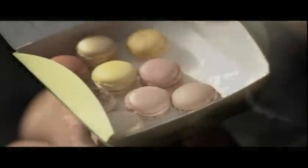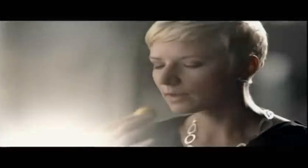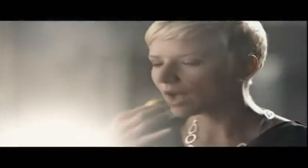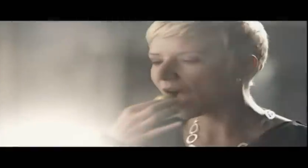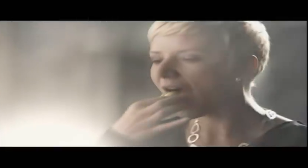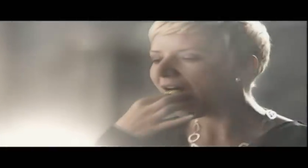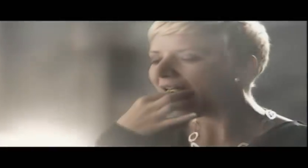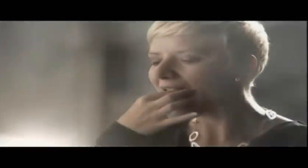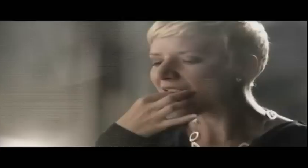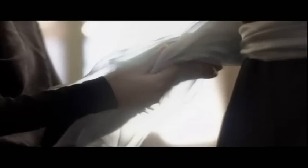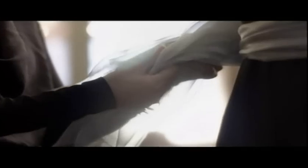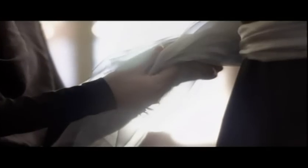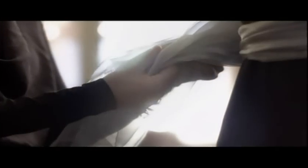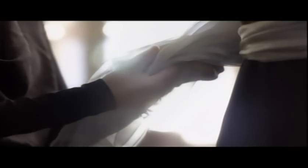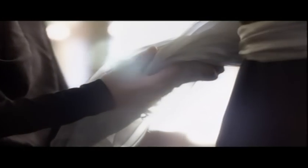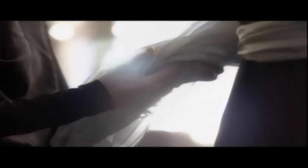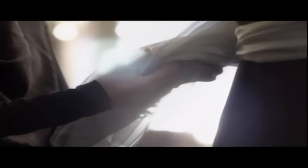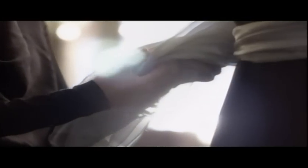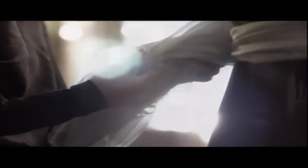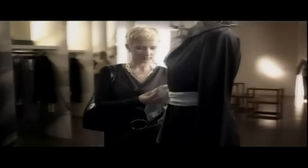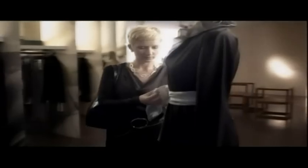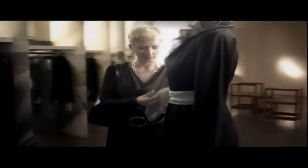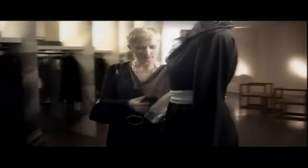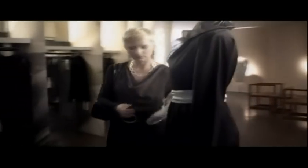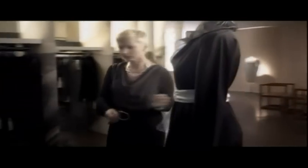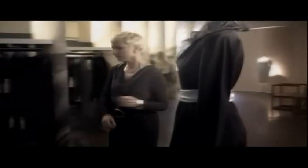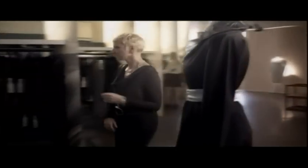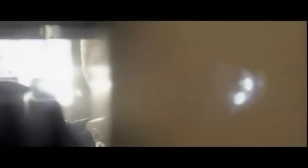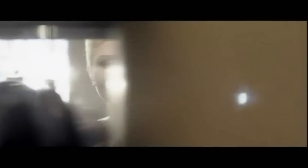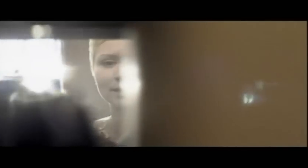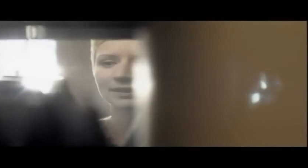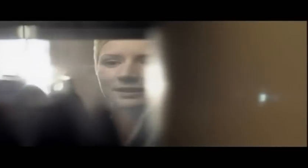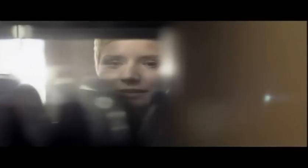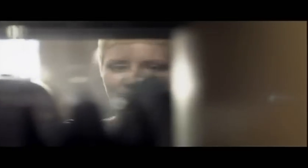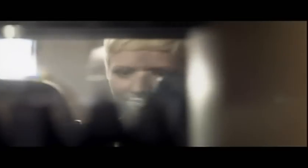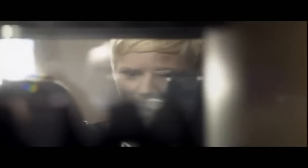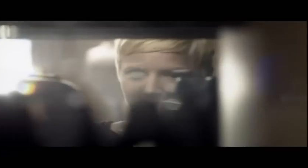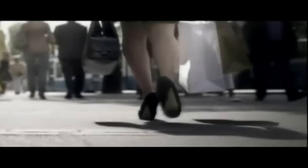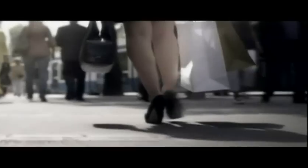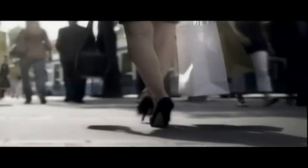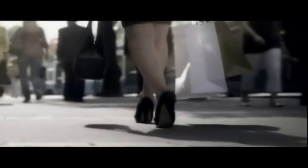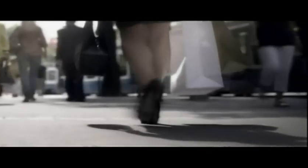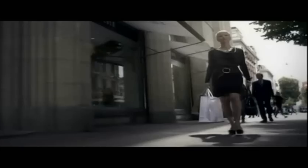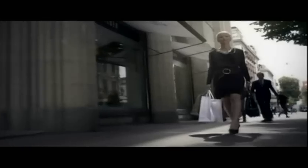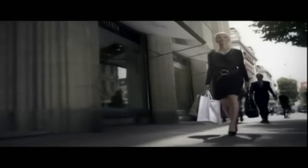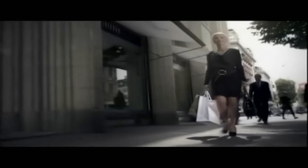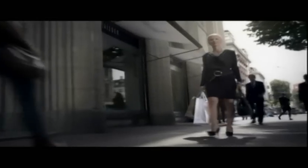Colors, tastes, textures. Zurich is like no other city I know. It's great for stylish